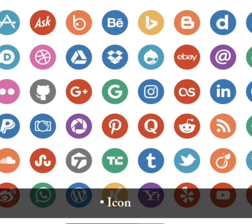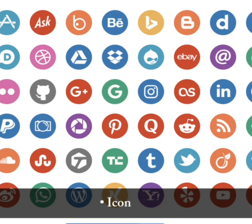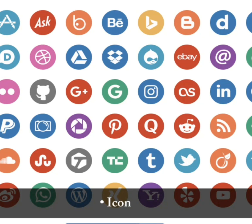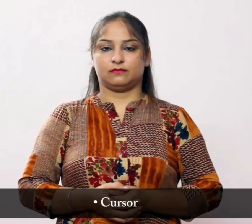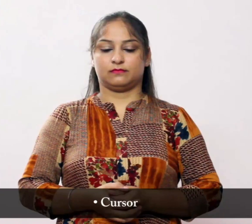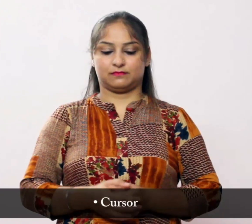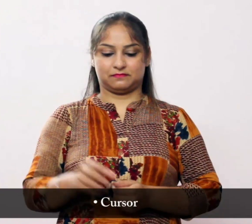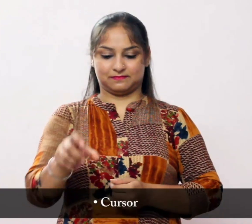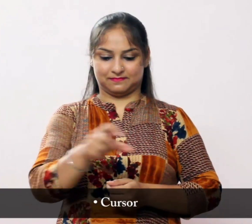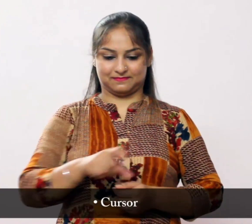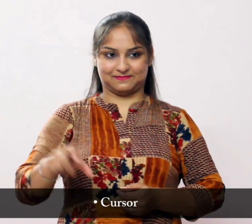Cursor.